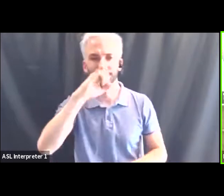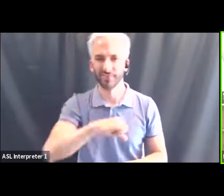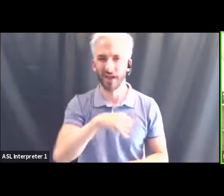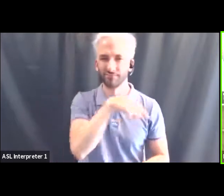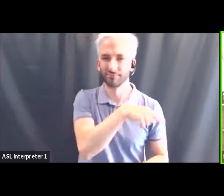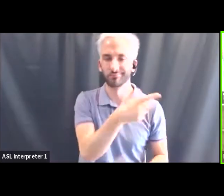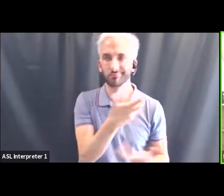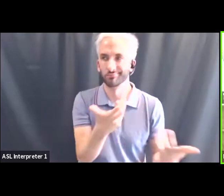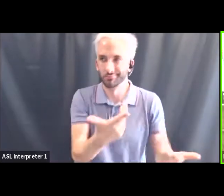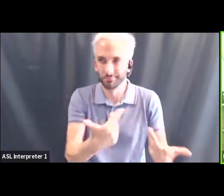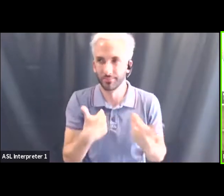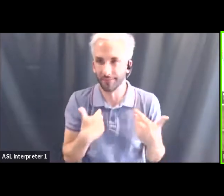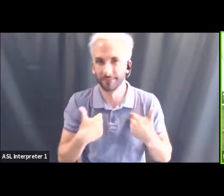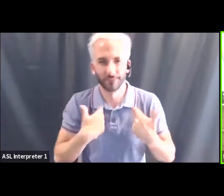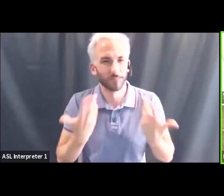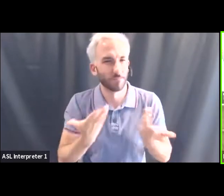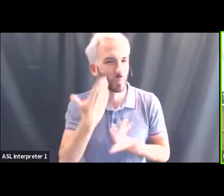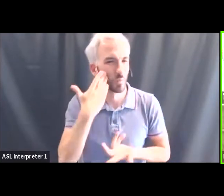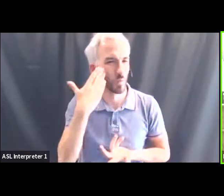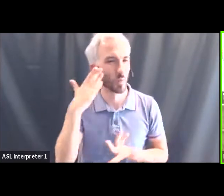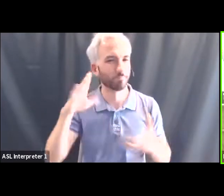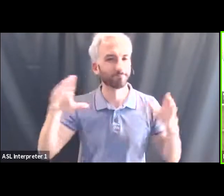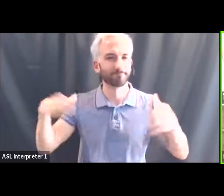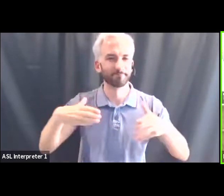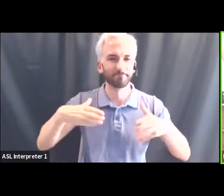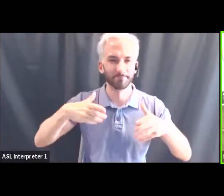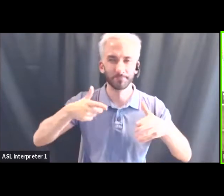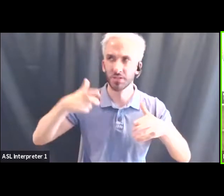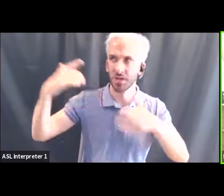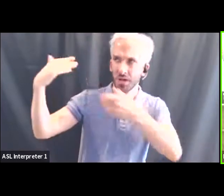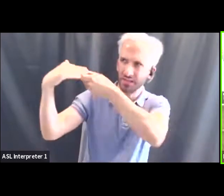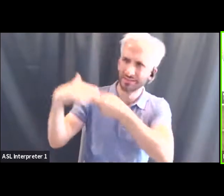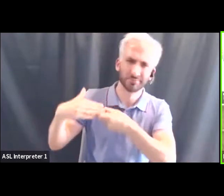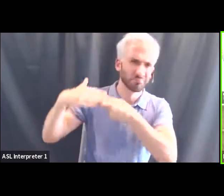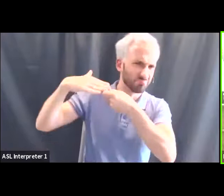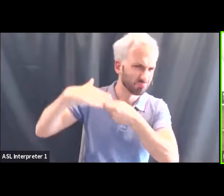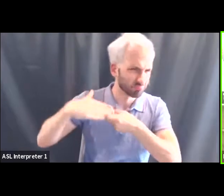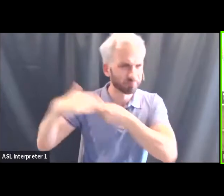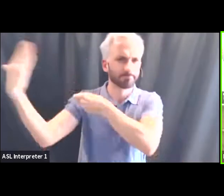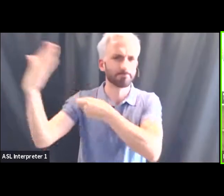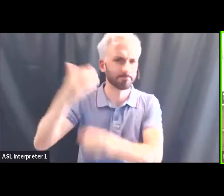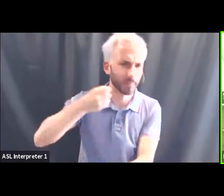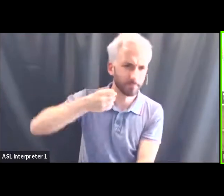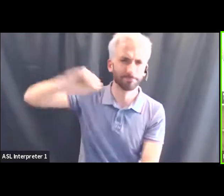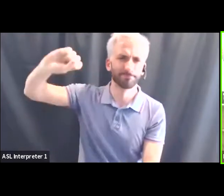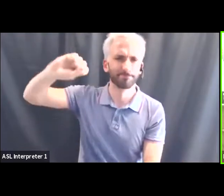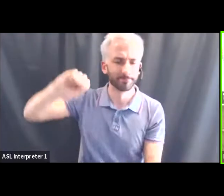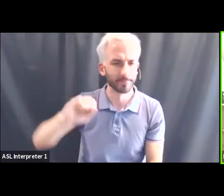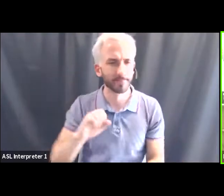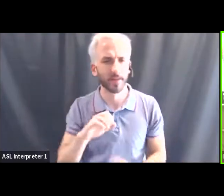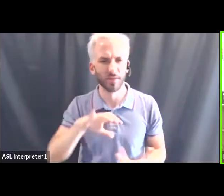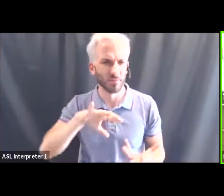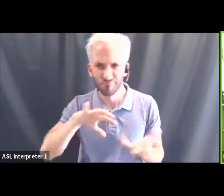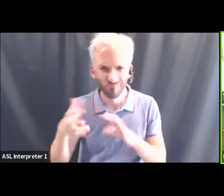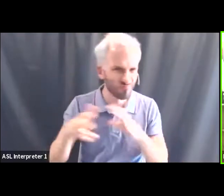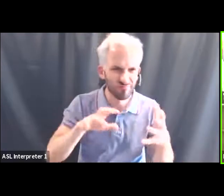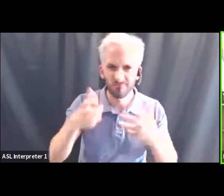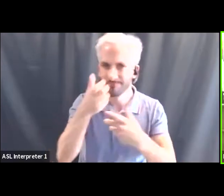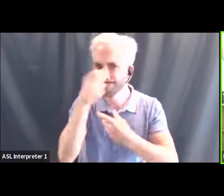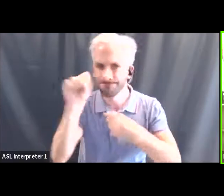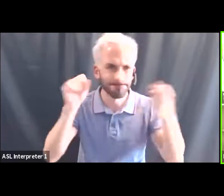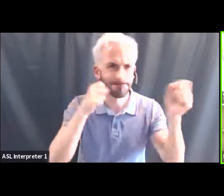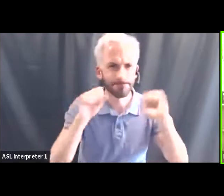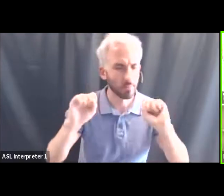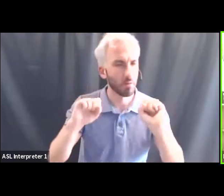of resisting oppressive structures and the power of civil disobedience. But before I